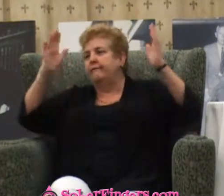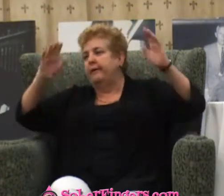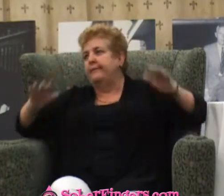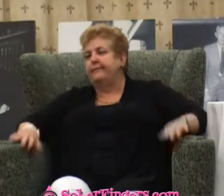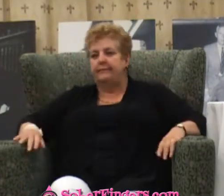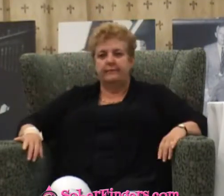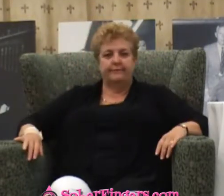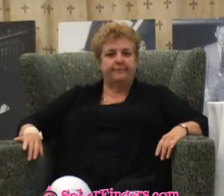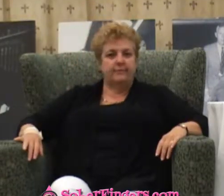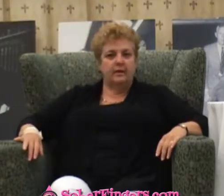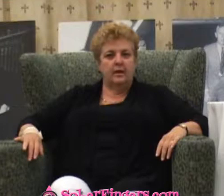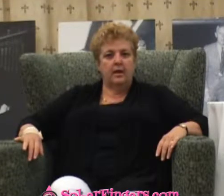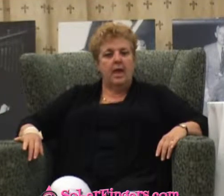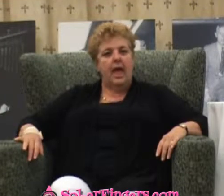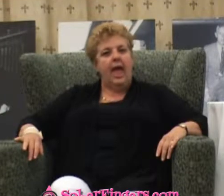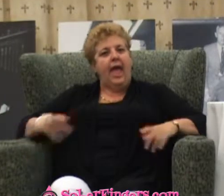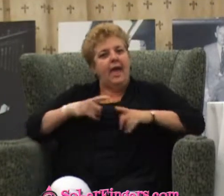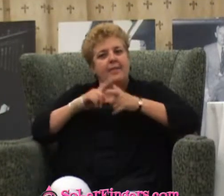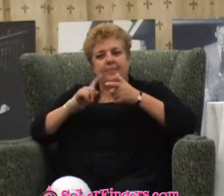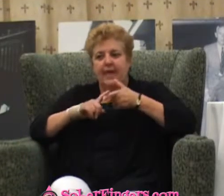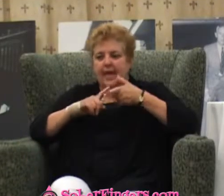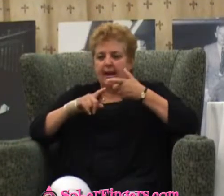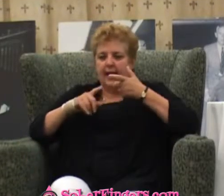towel back one little piece at a time. I take my will back.